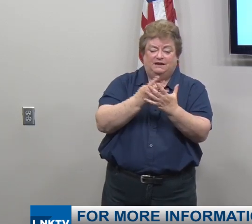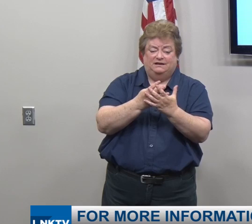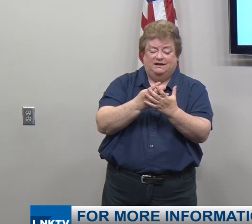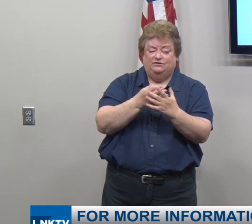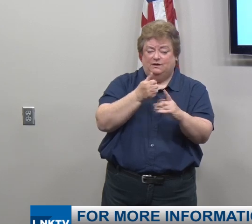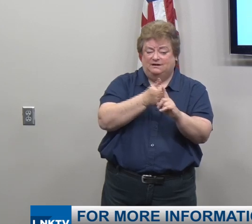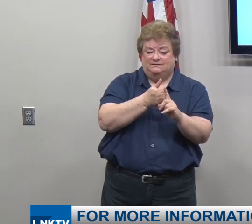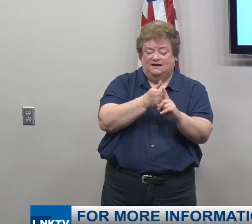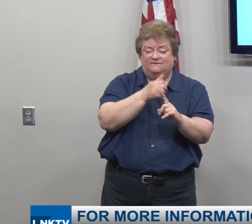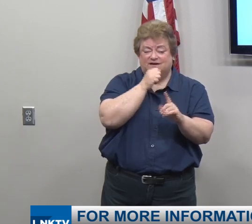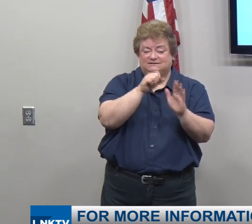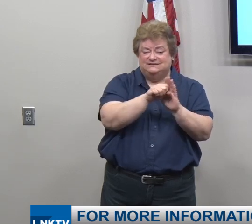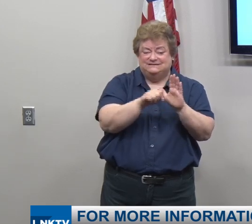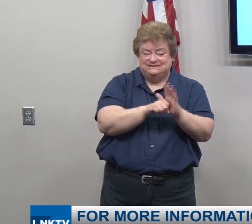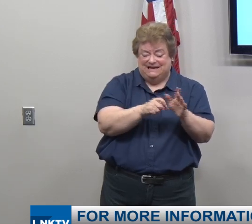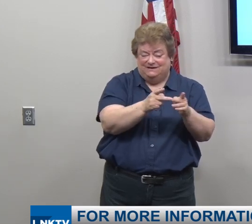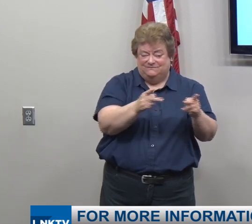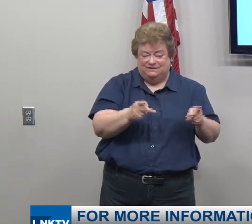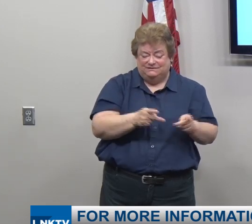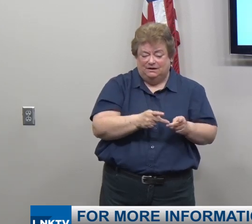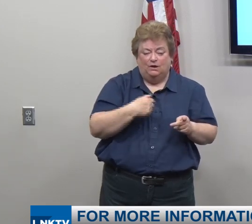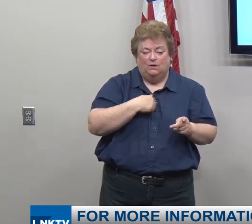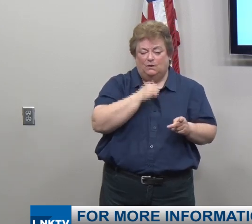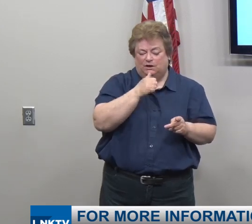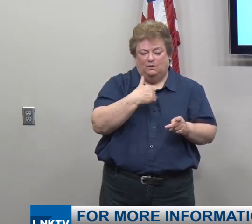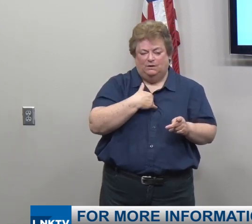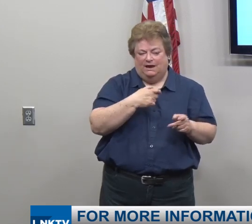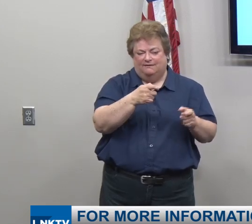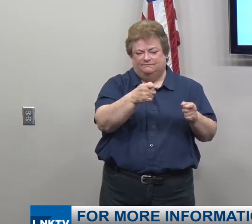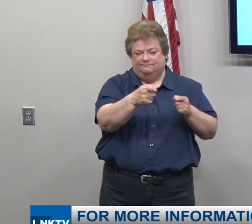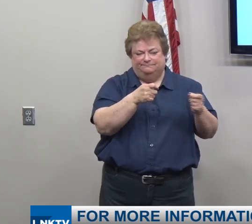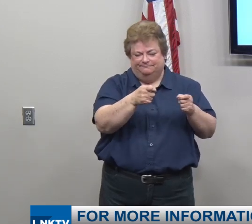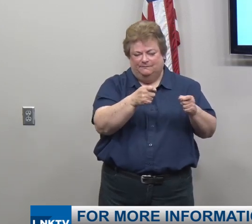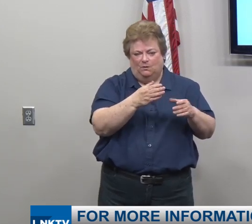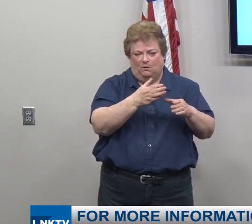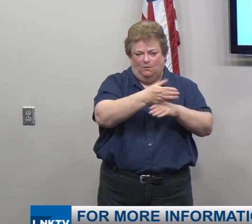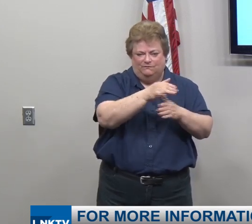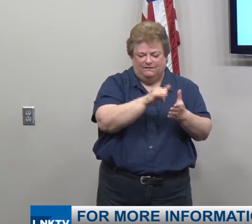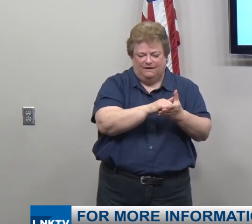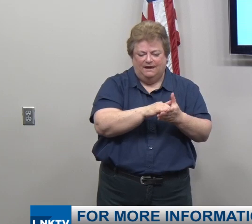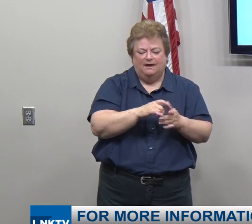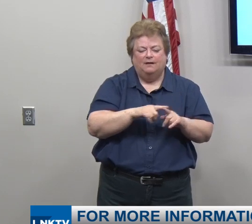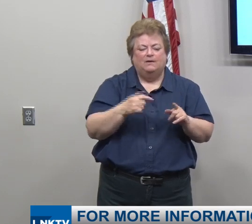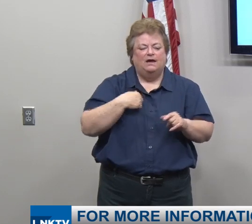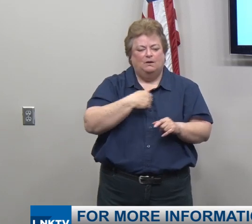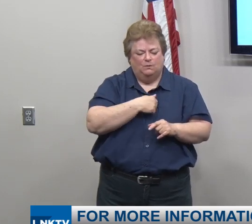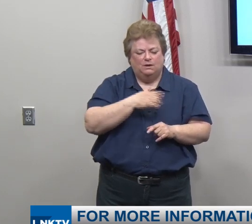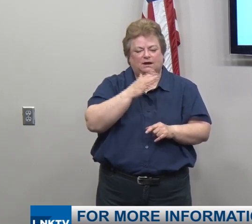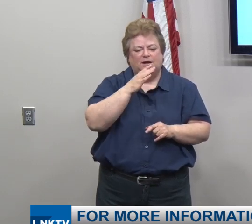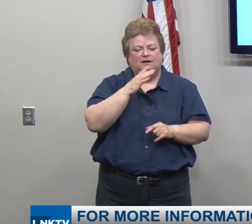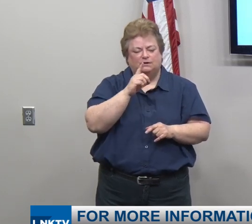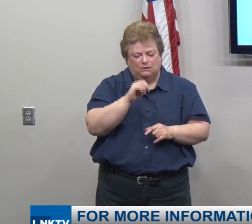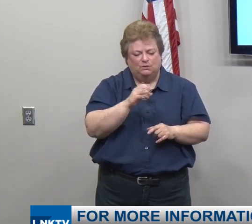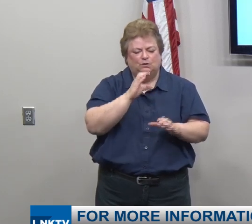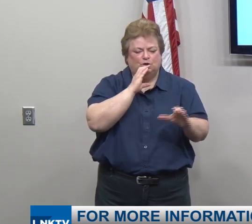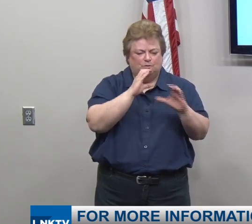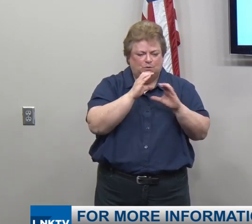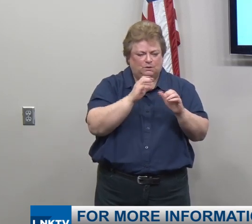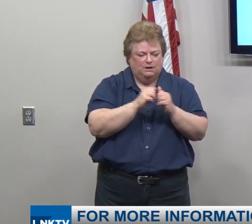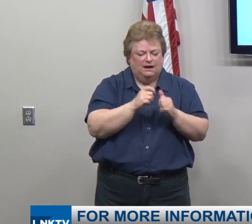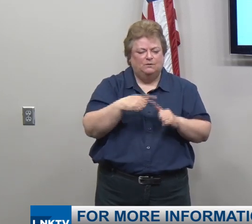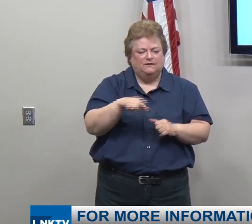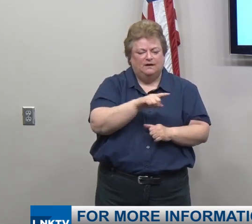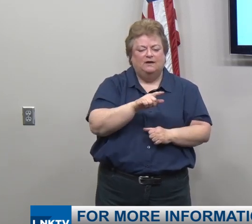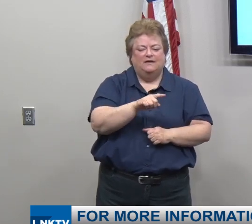state facility that we don't have jurisdiction over, but we communicate with them, and they have measures